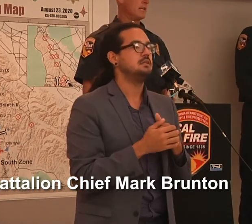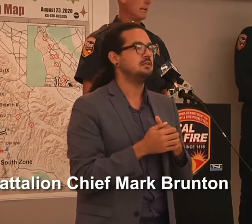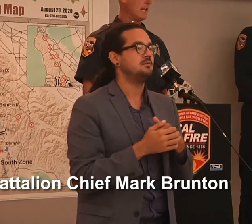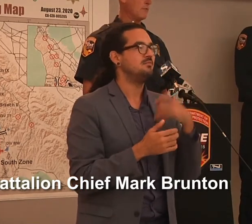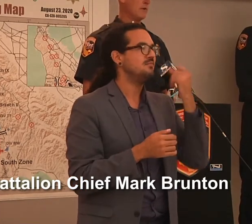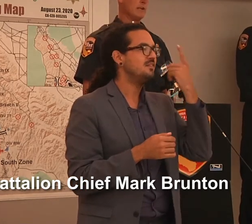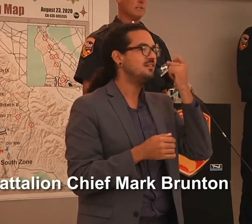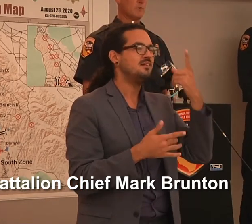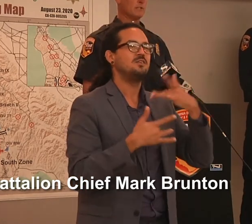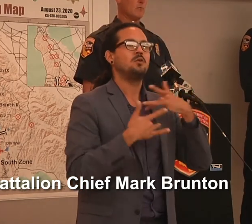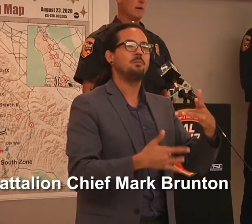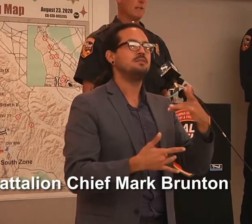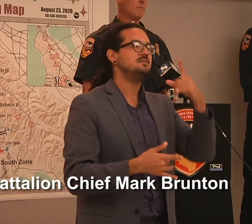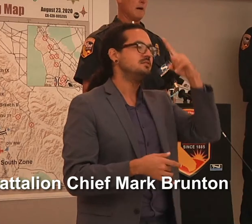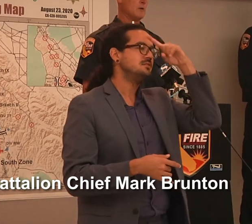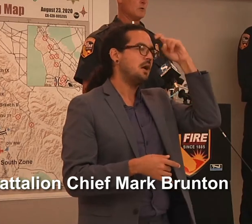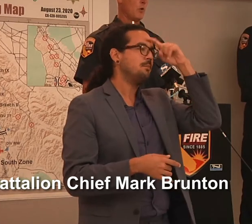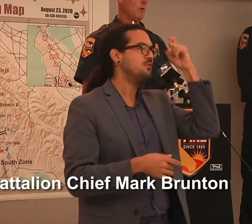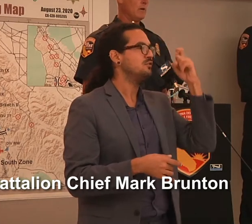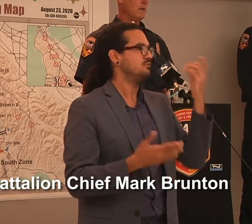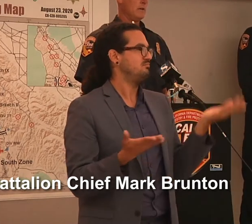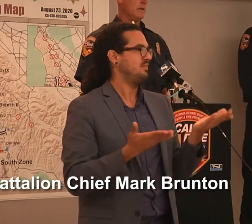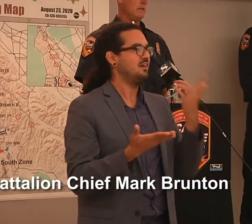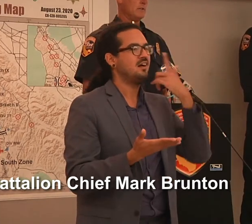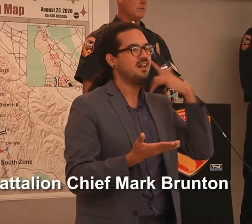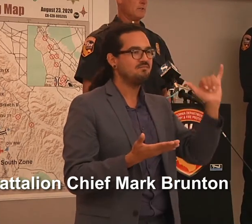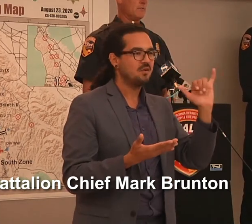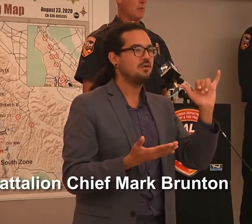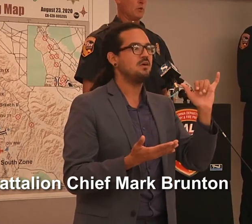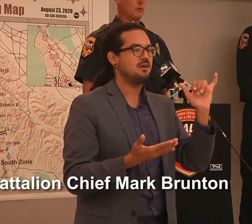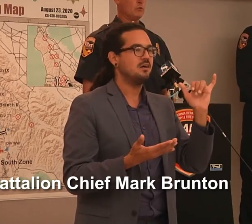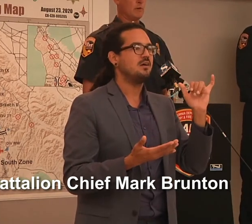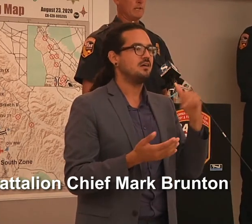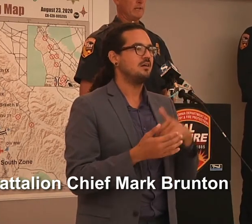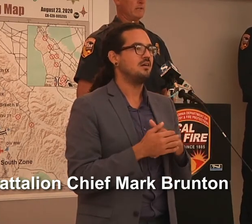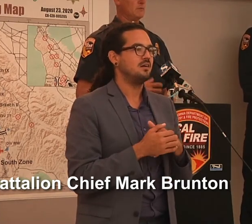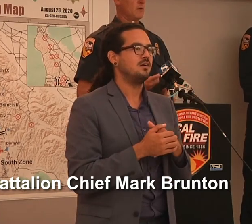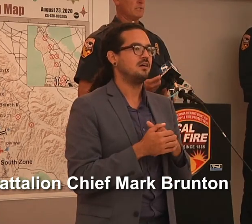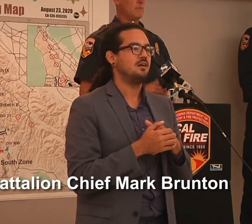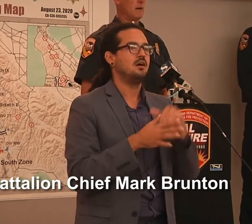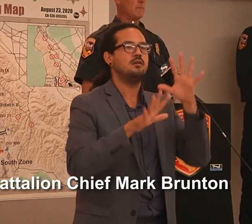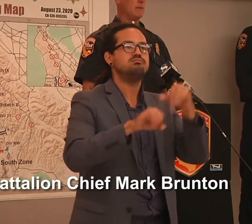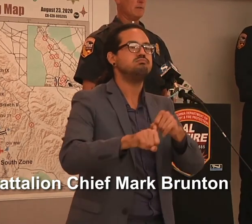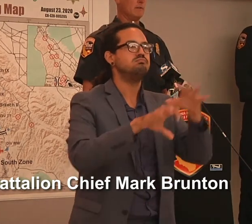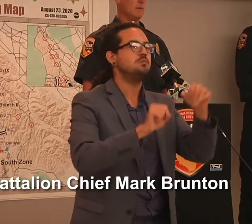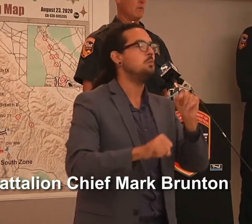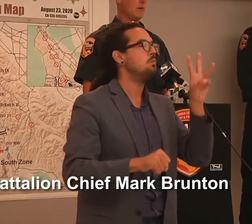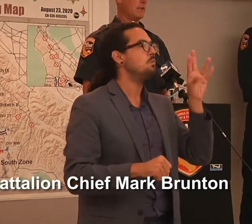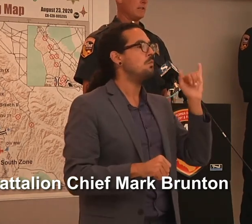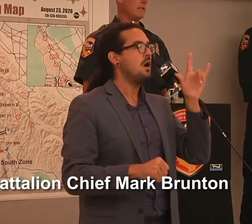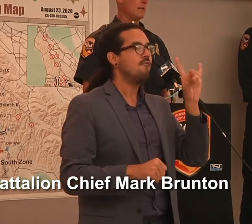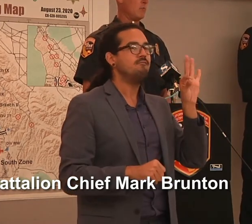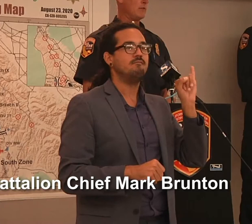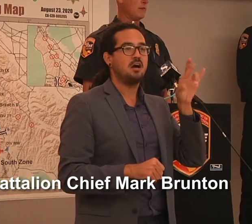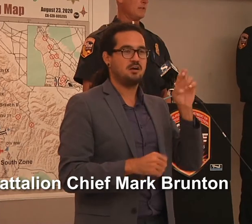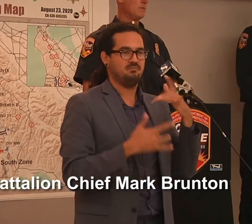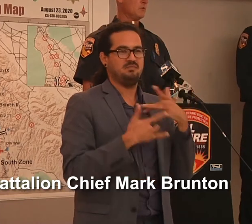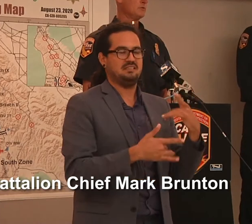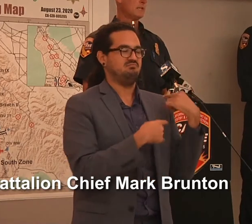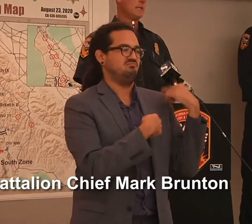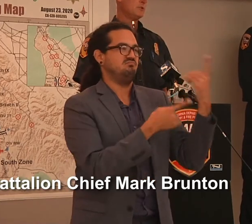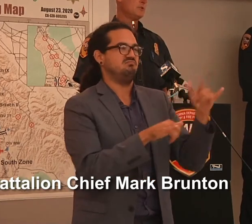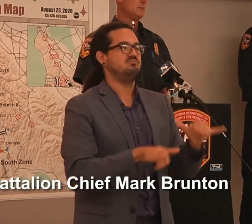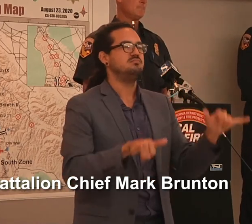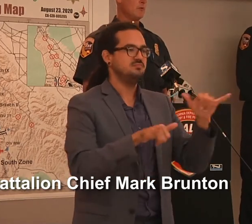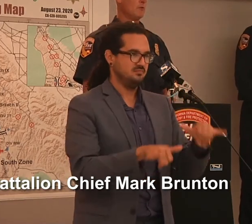throughout the state of California in suppressing wildland fires. So it's stuff that we're used to working in as far as the environment and regarding the weather and the